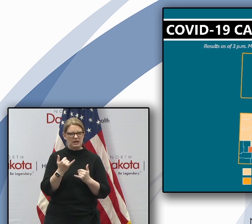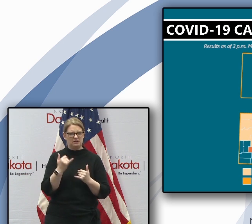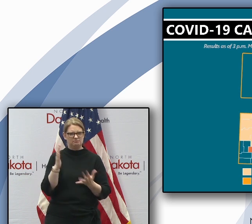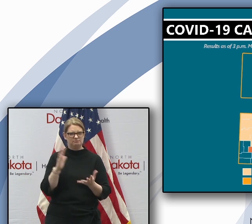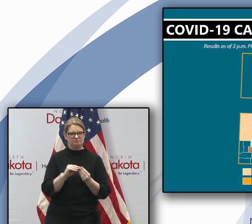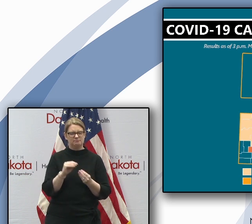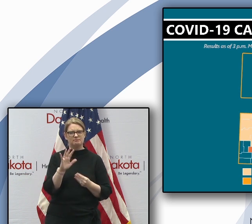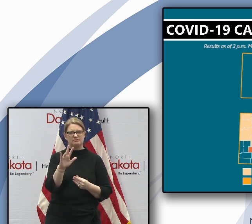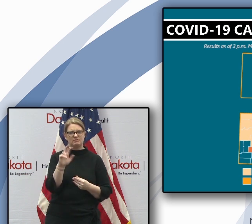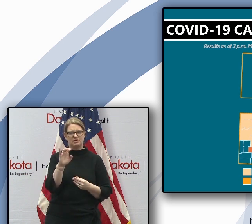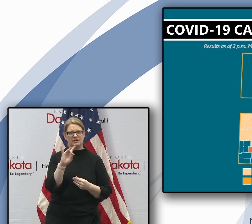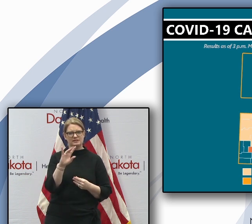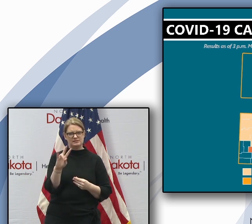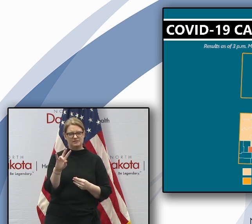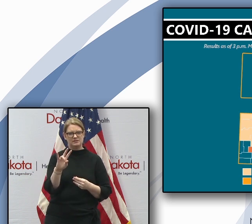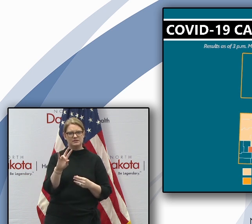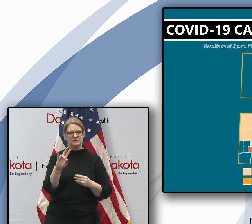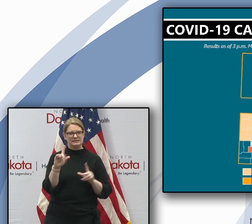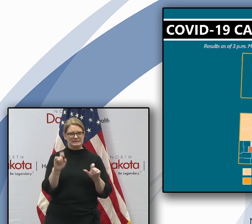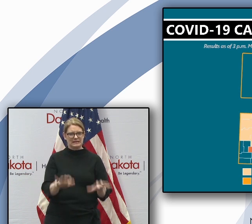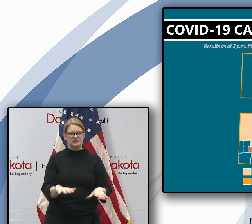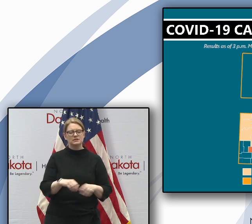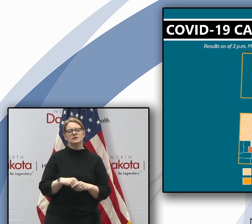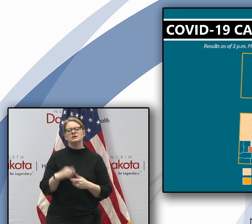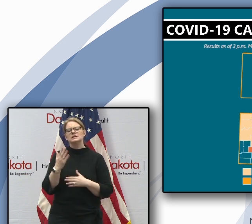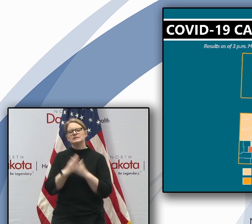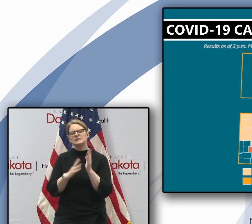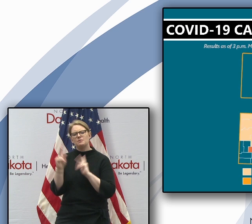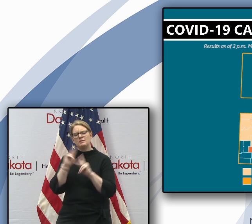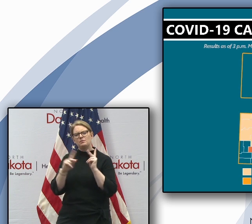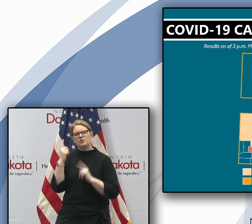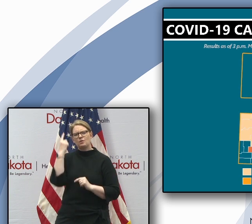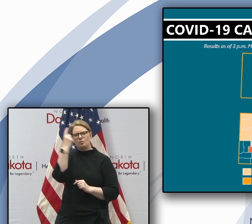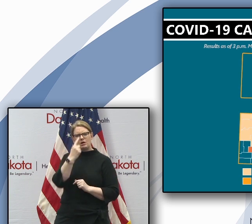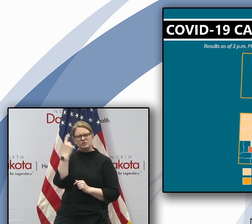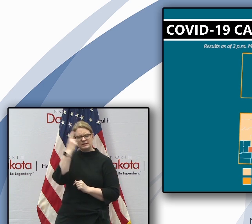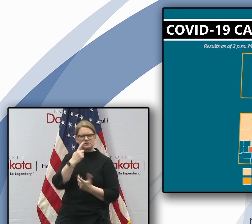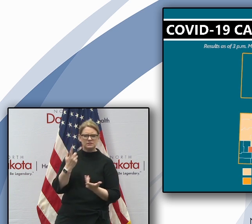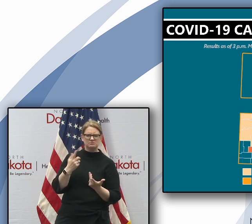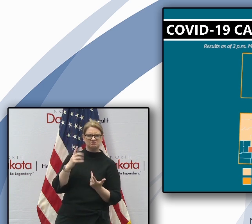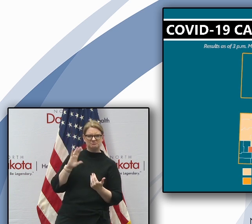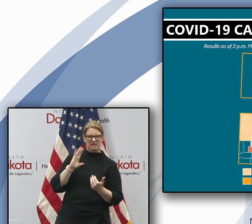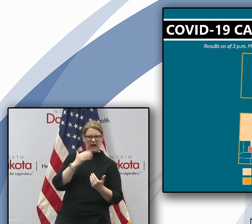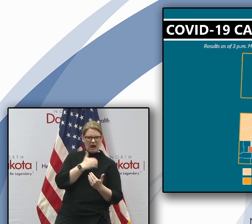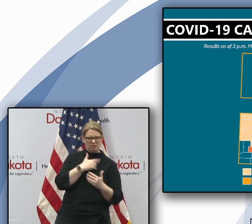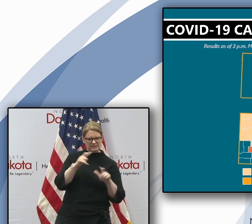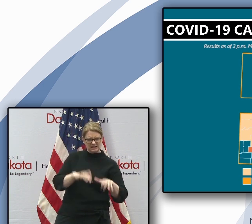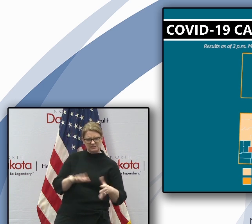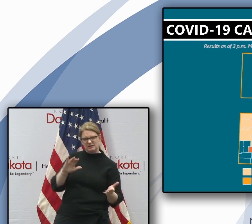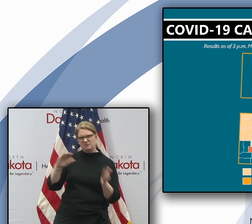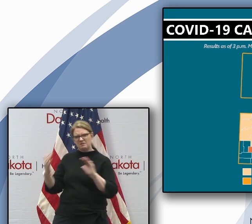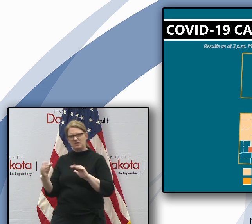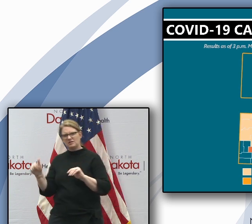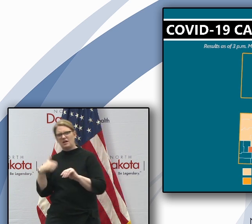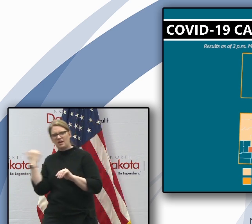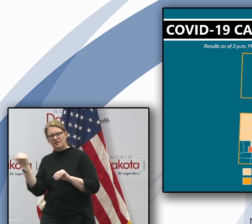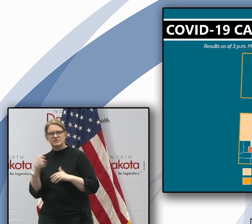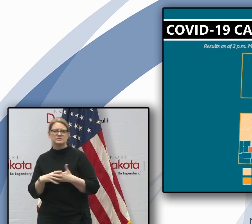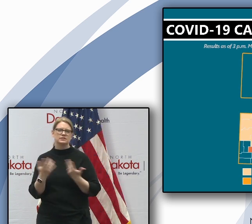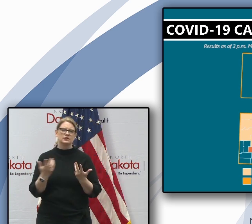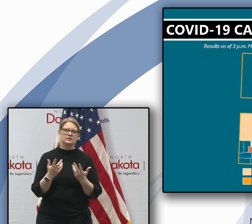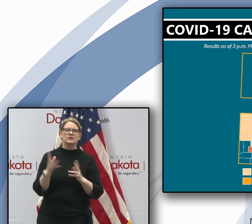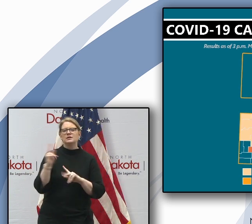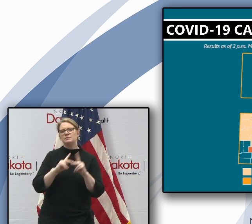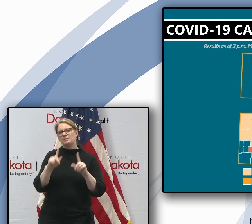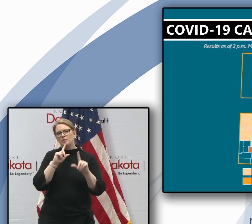have been some questions about how we're doing versus other states. These numbers are fluid because people report testing at